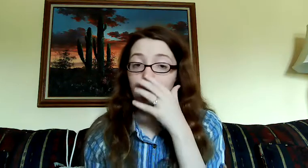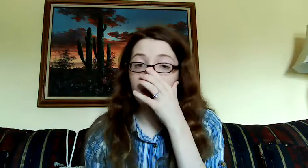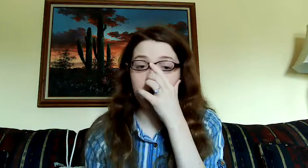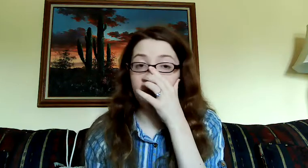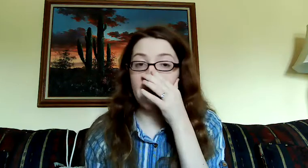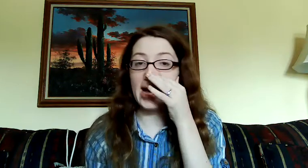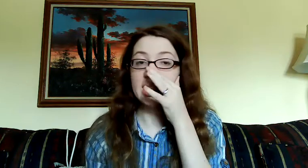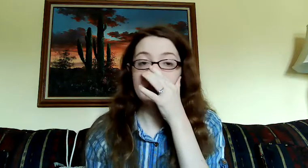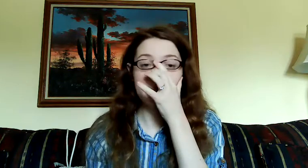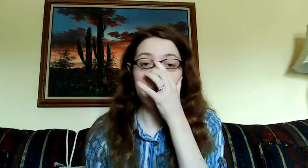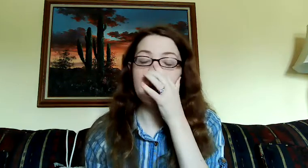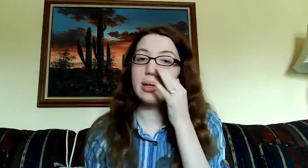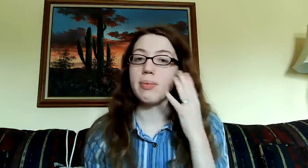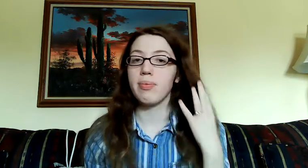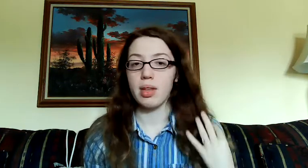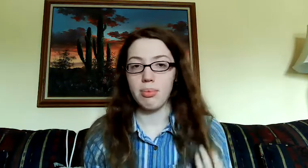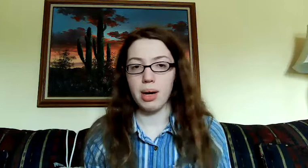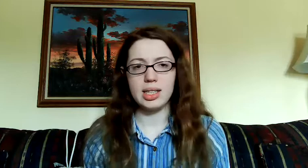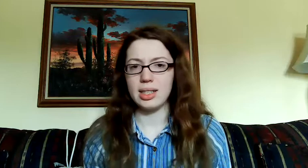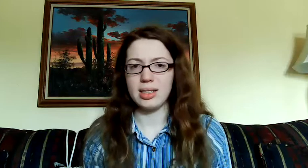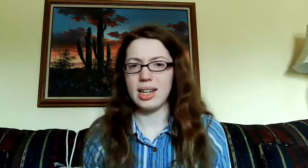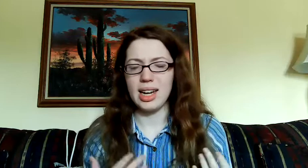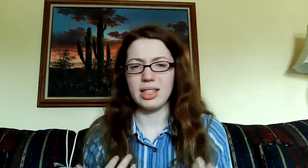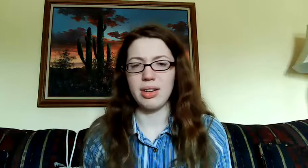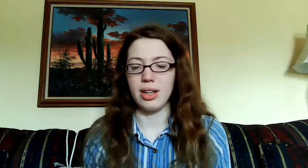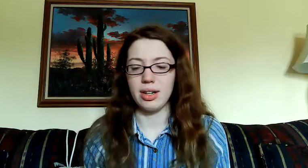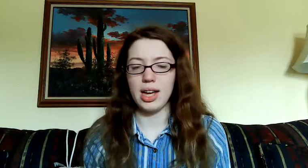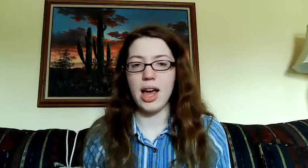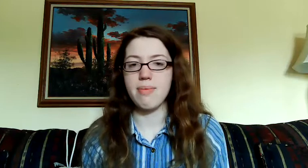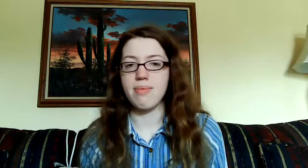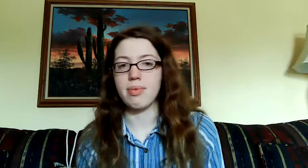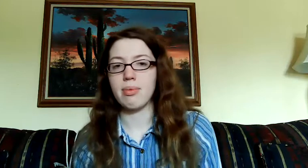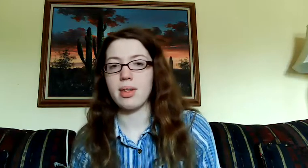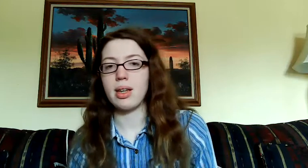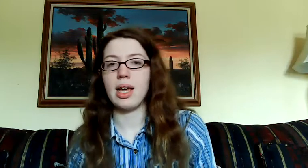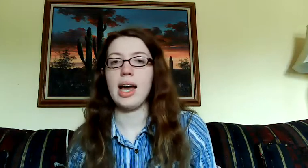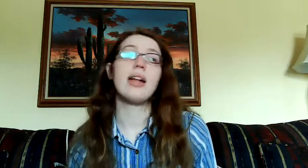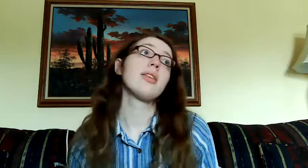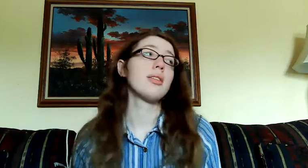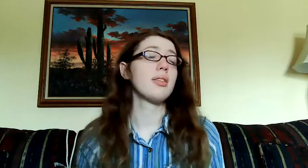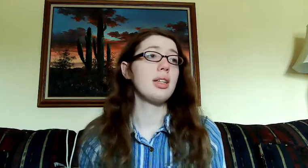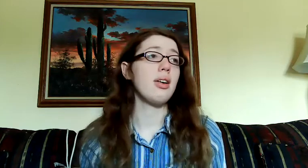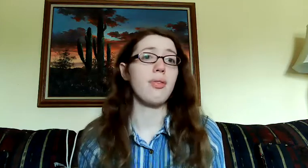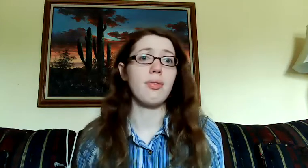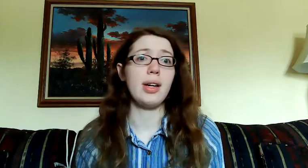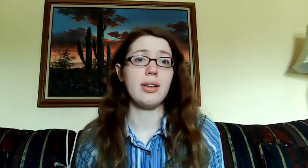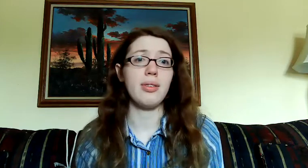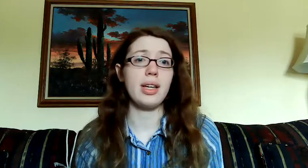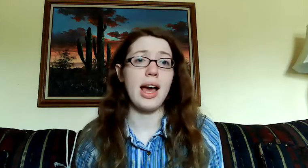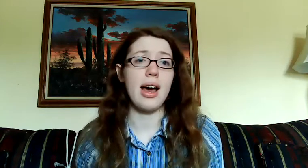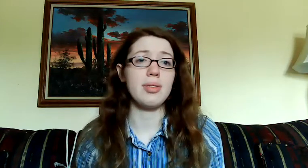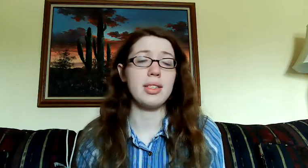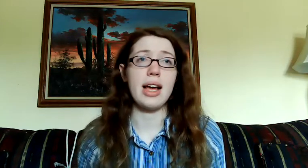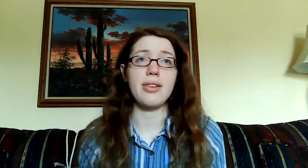you're fast, but it takes a very long time. And, we only have